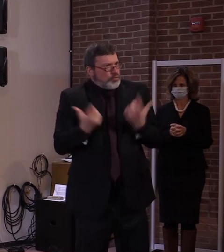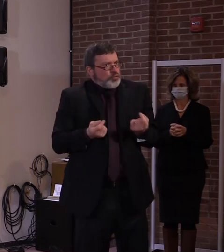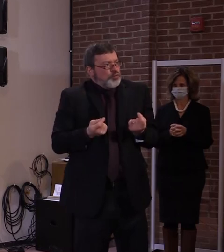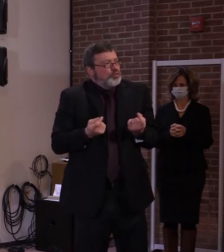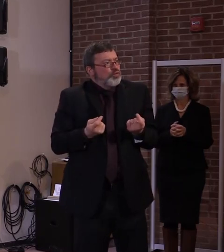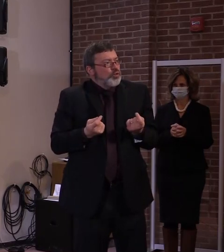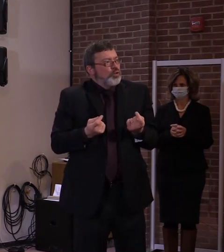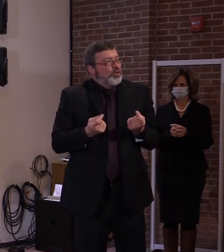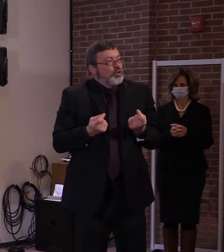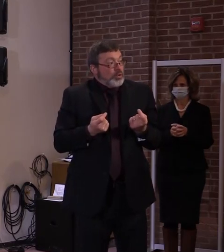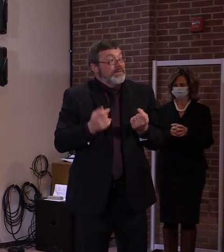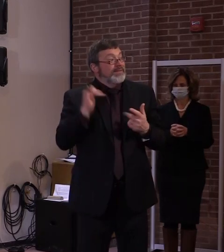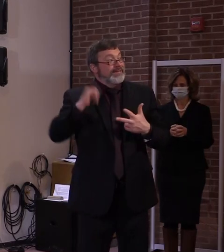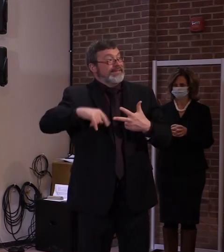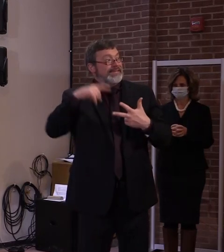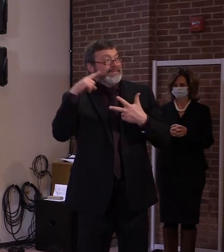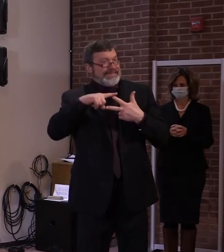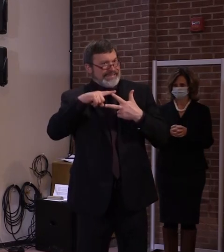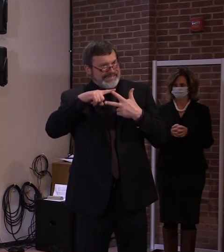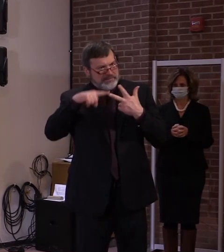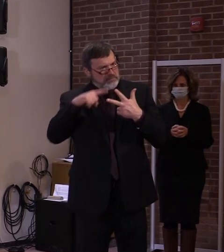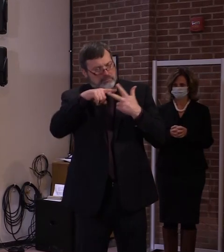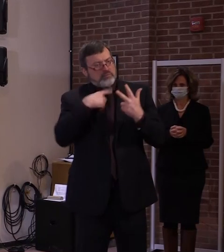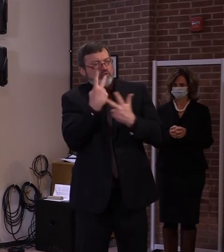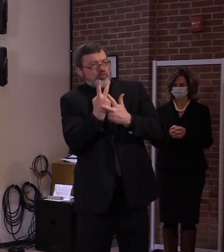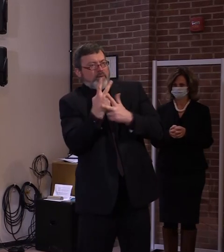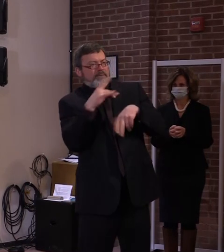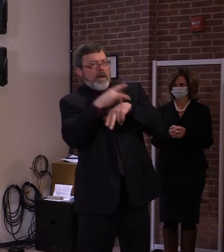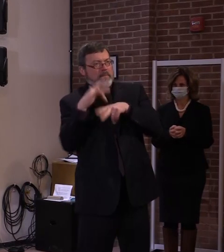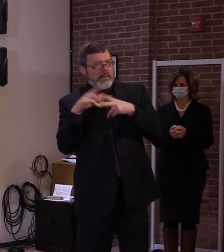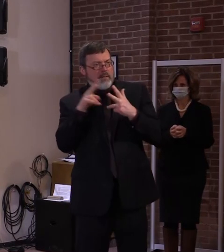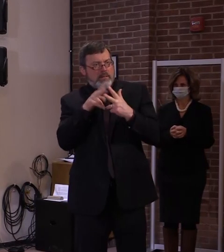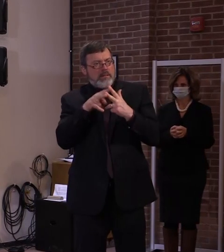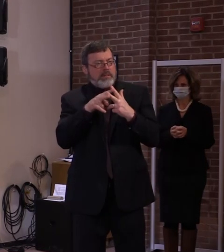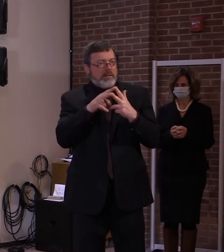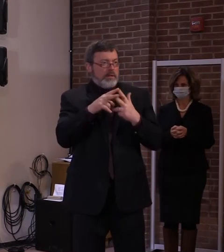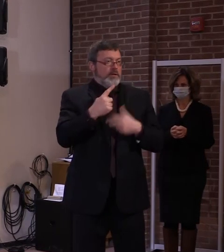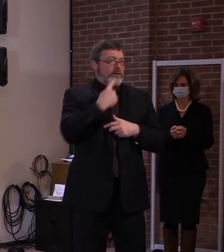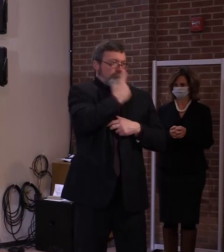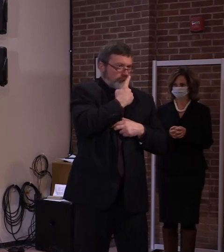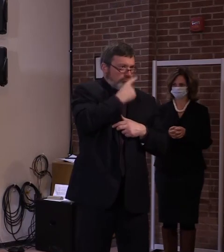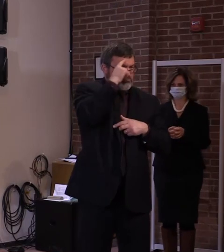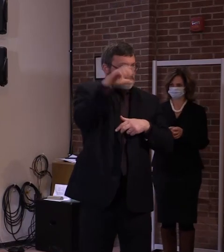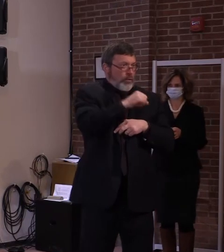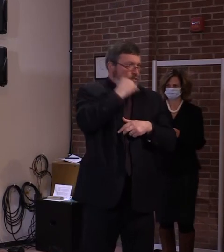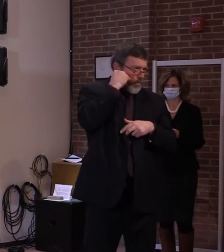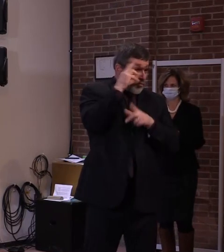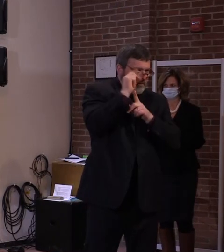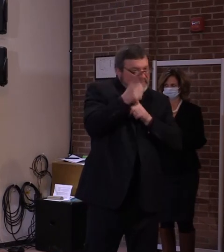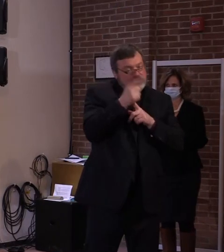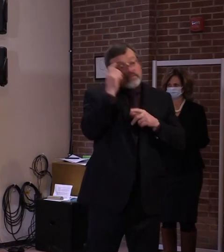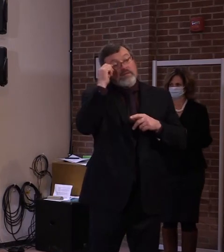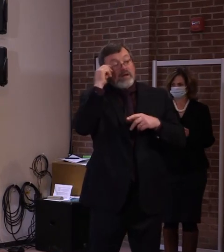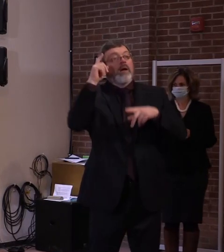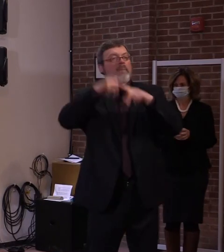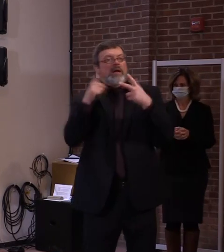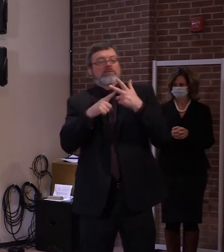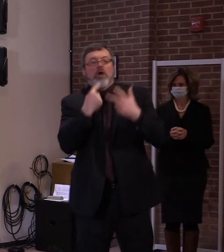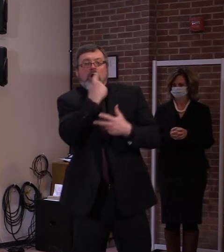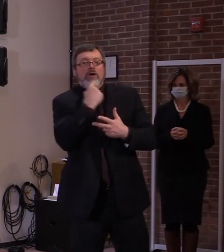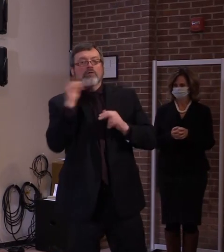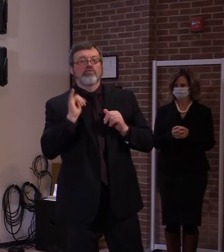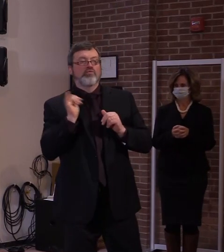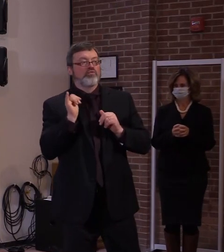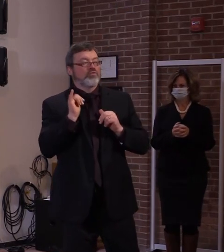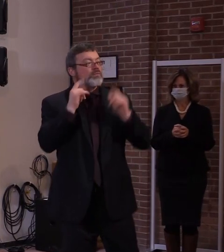rapid antigen tests that are available at the state sites. And by the way, if you look at a state site and you see that it's